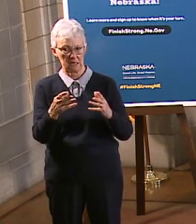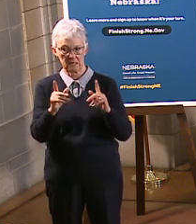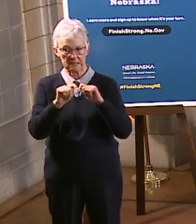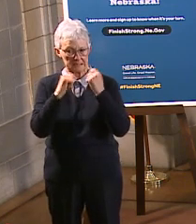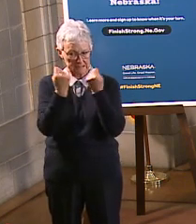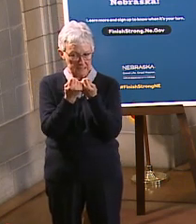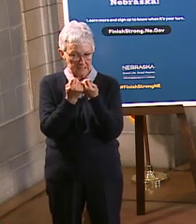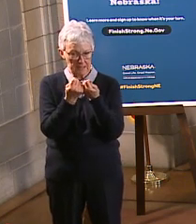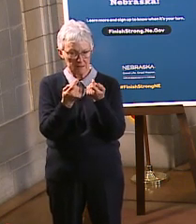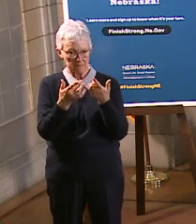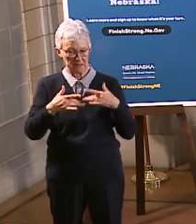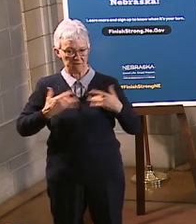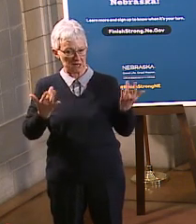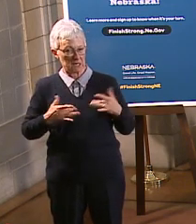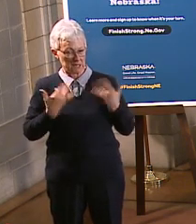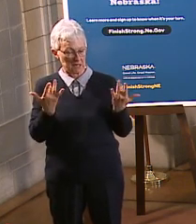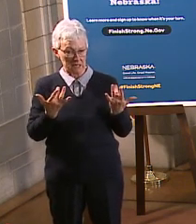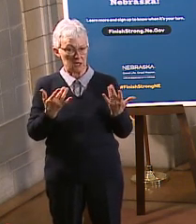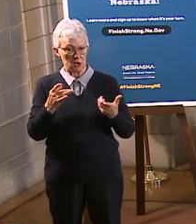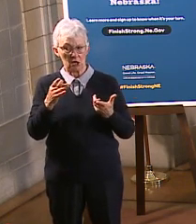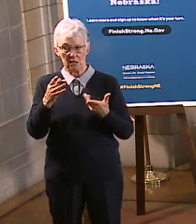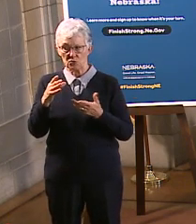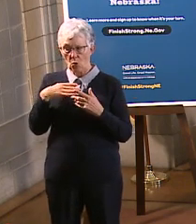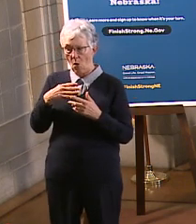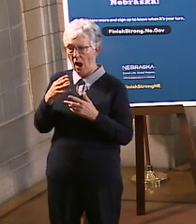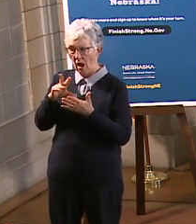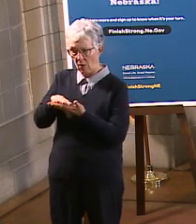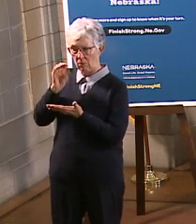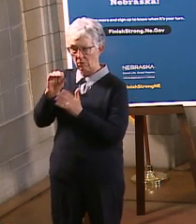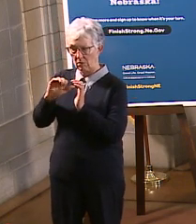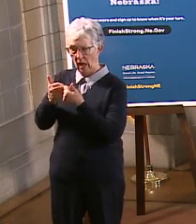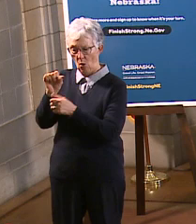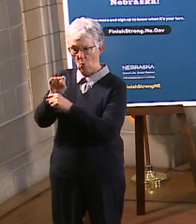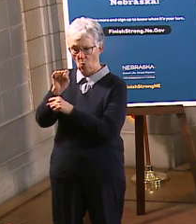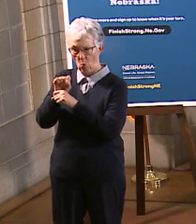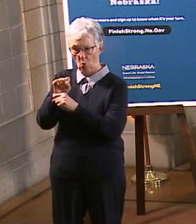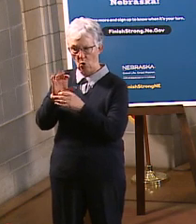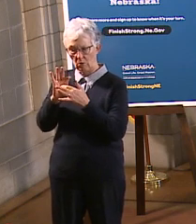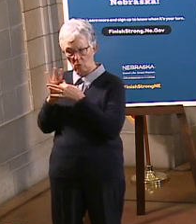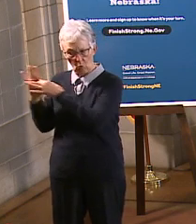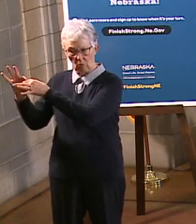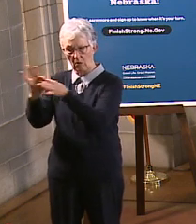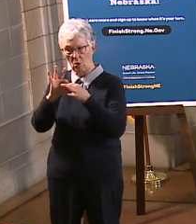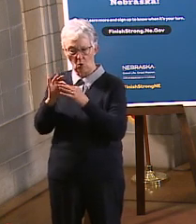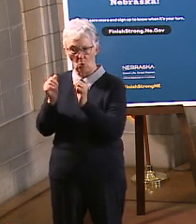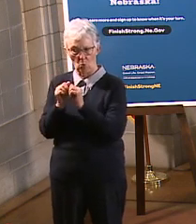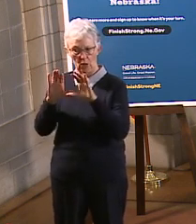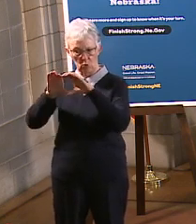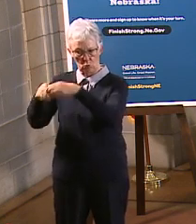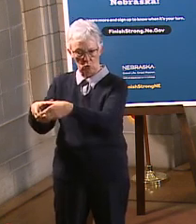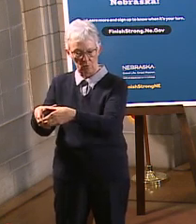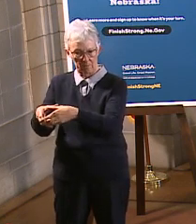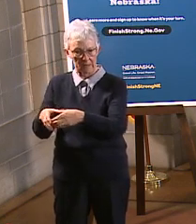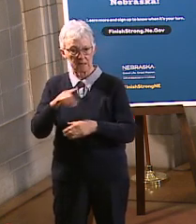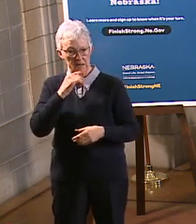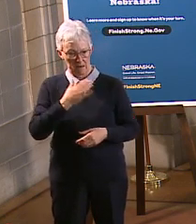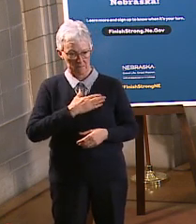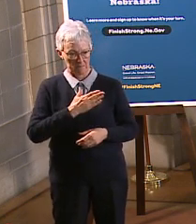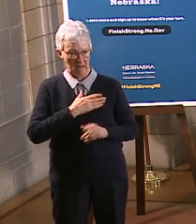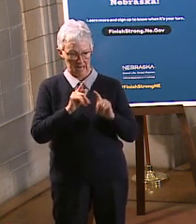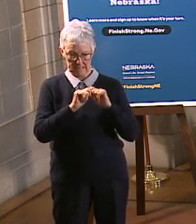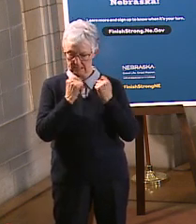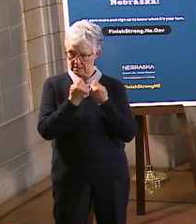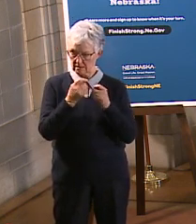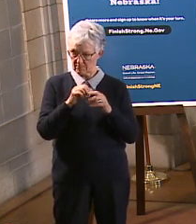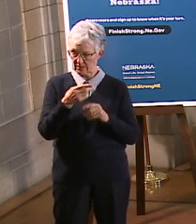value of working cooperatively and collaboratively with others. My parliamentary procedure team in high